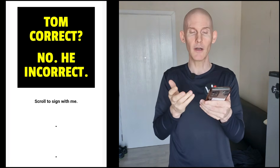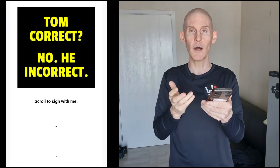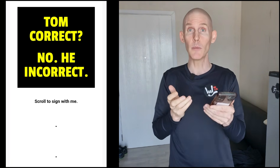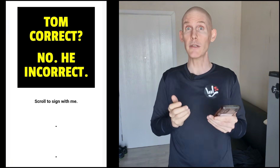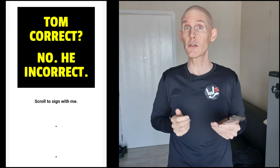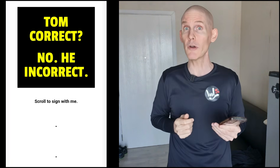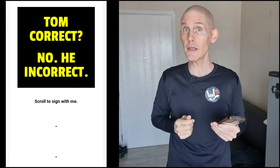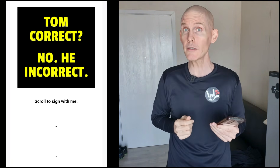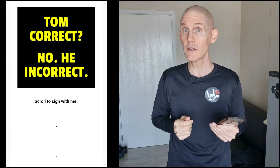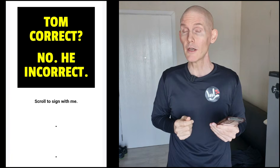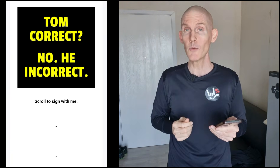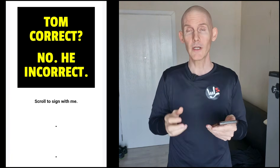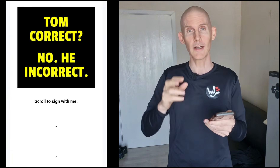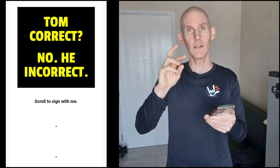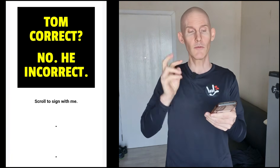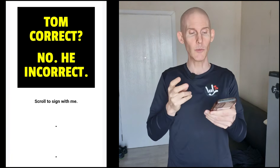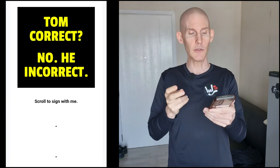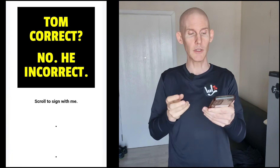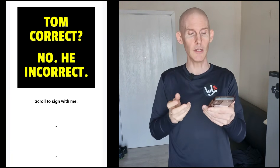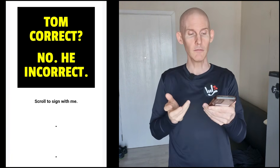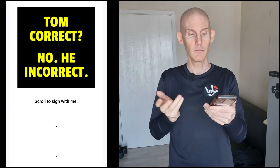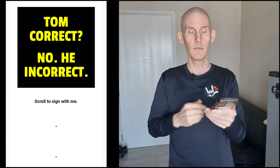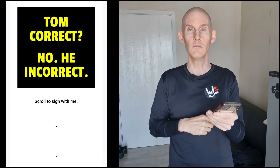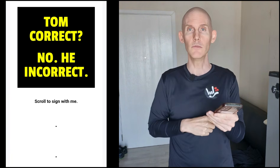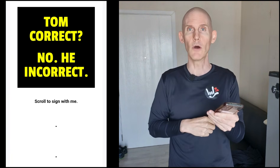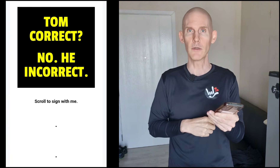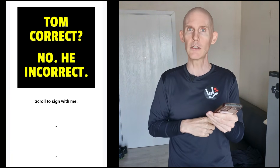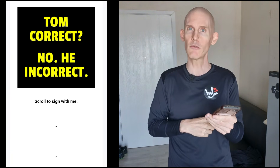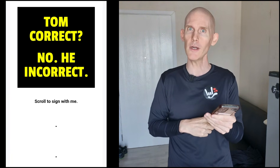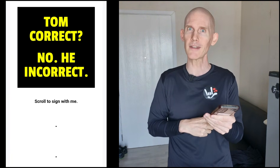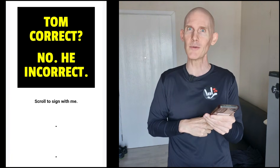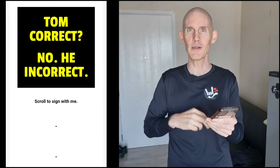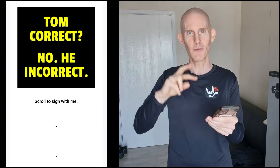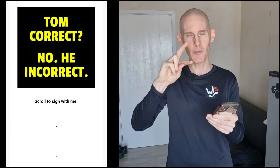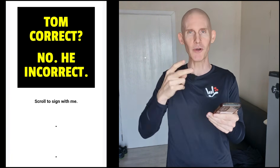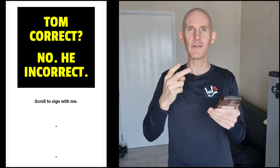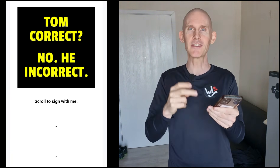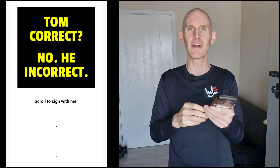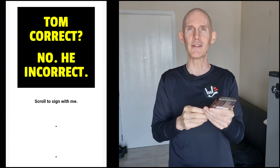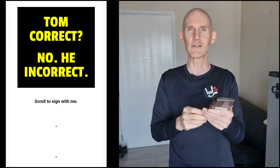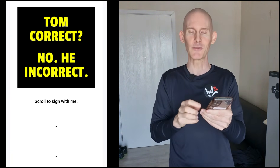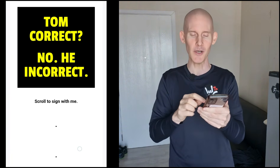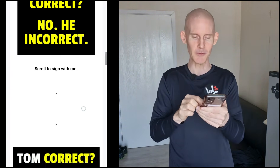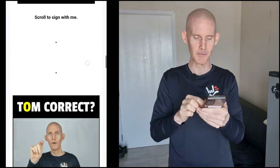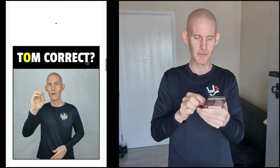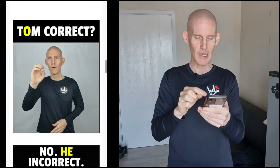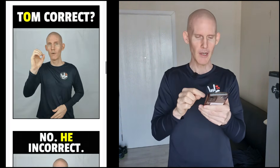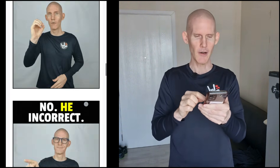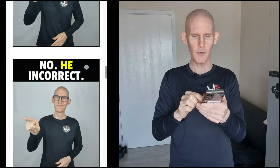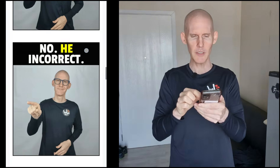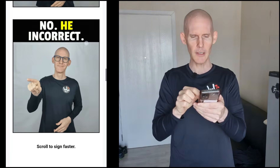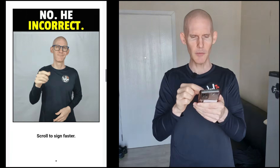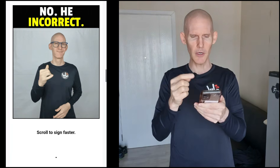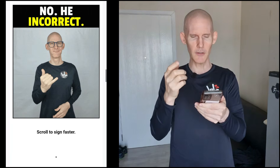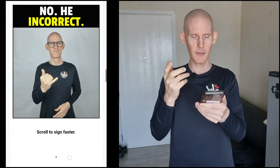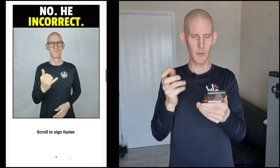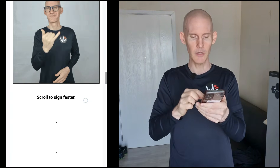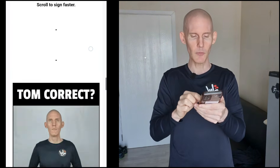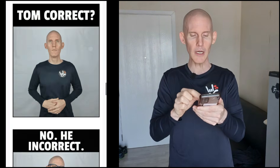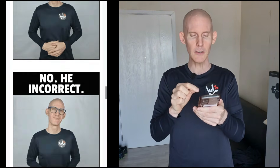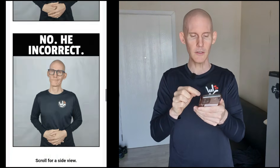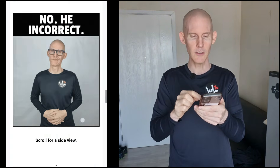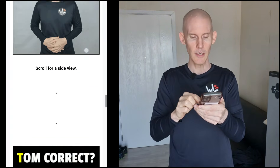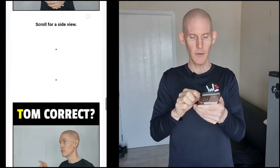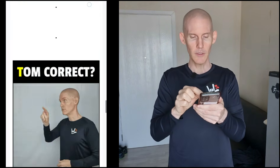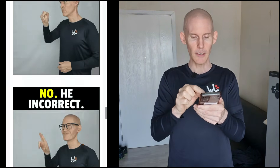to say Tom incorrect, we could actually flip it and say, no, he correct. We can flip around the signs as well. All right, we did